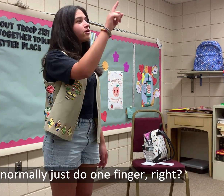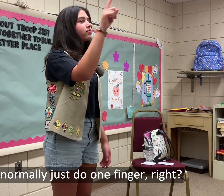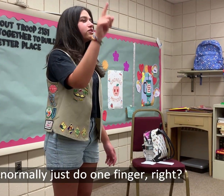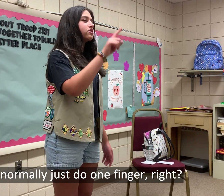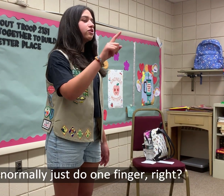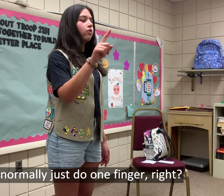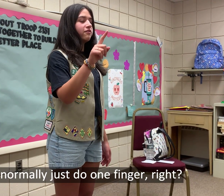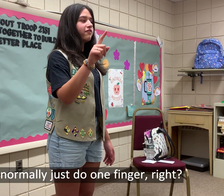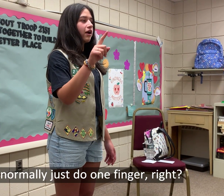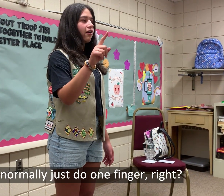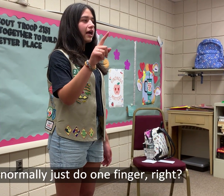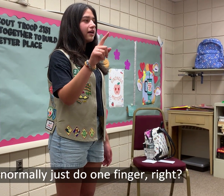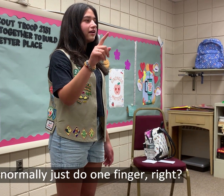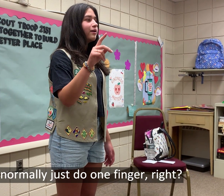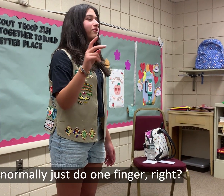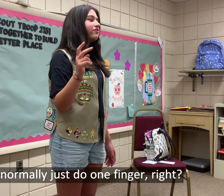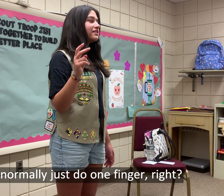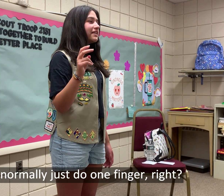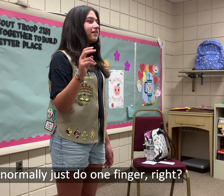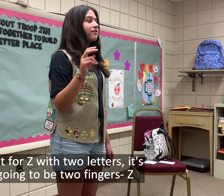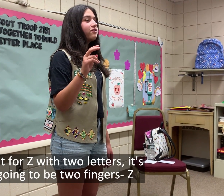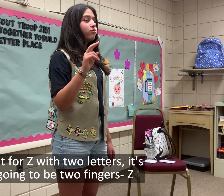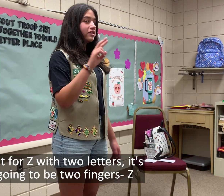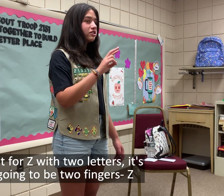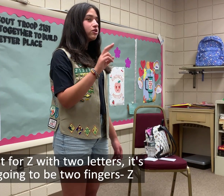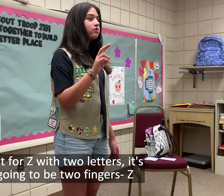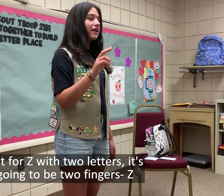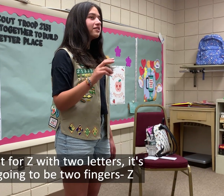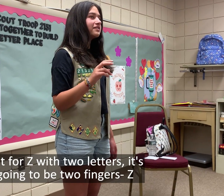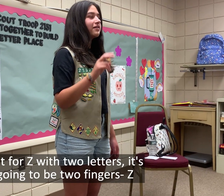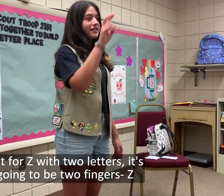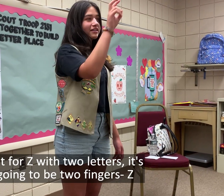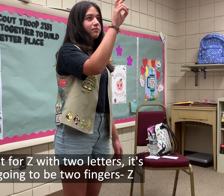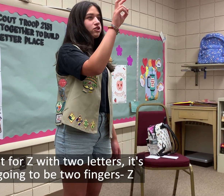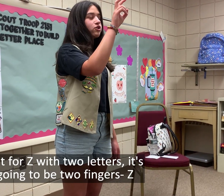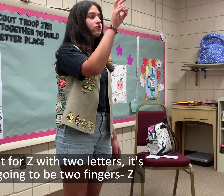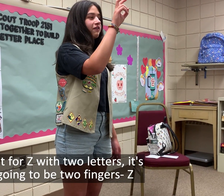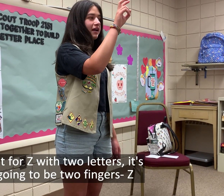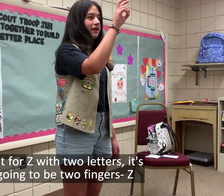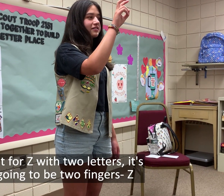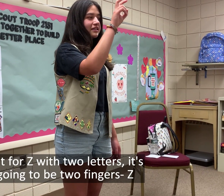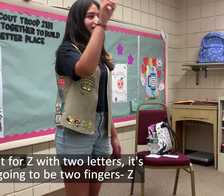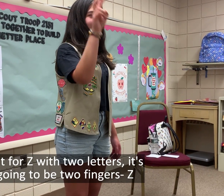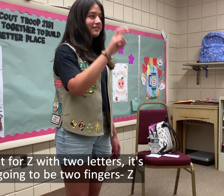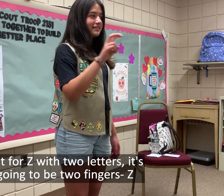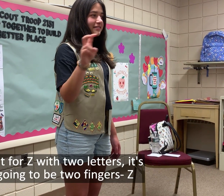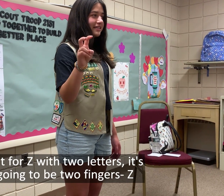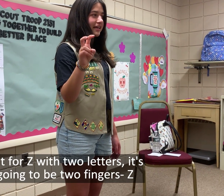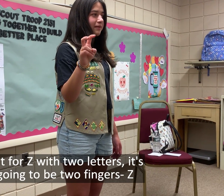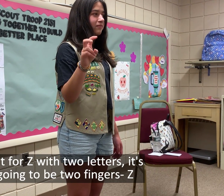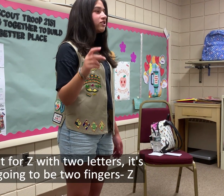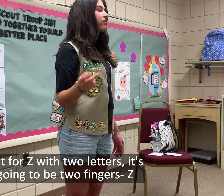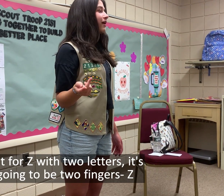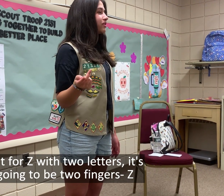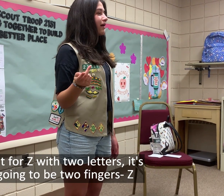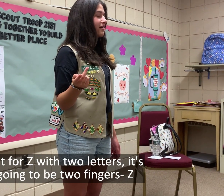normally just do one finger, right? But for Z, with two letters, it's going to be two fingers. Z. So if I were